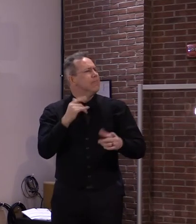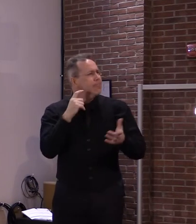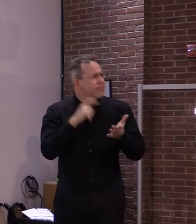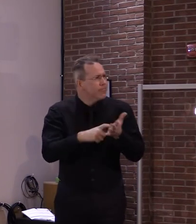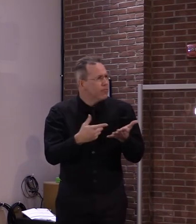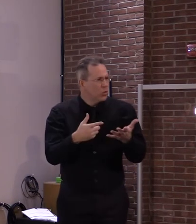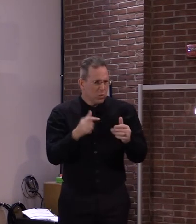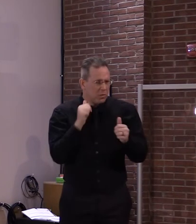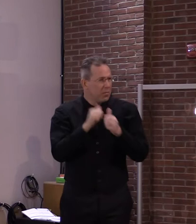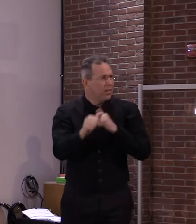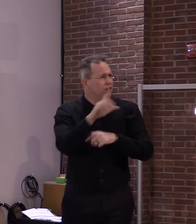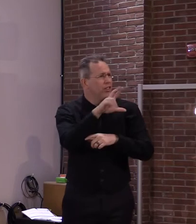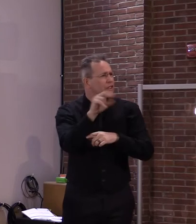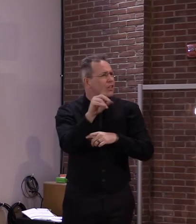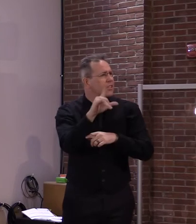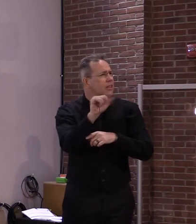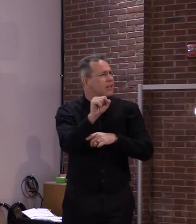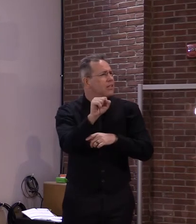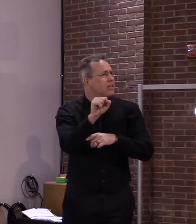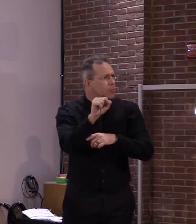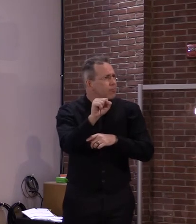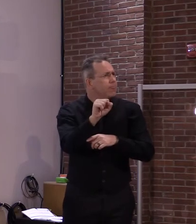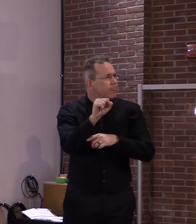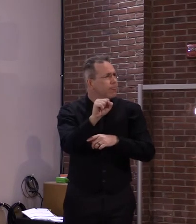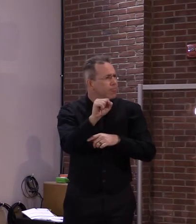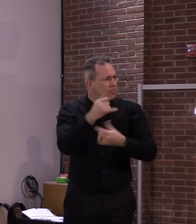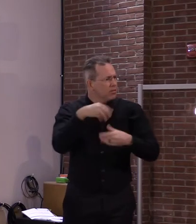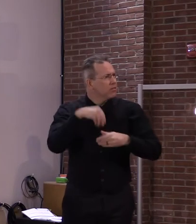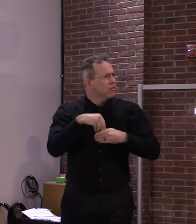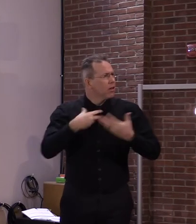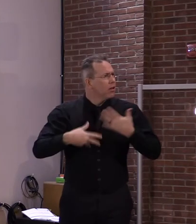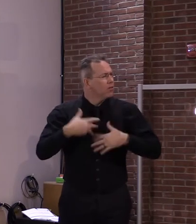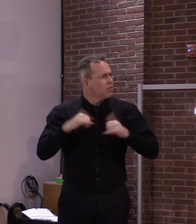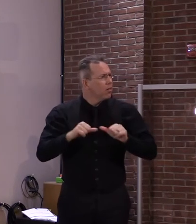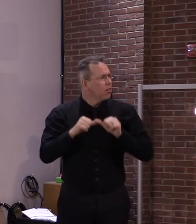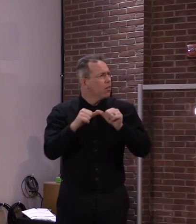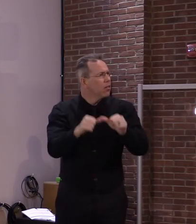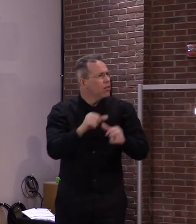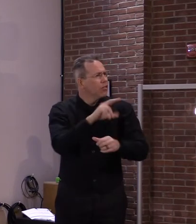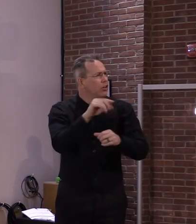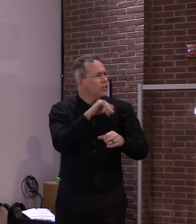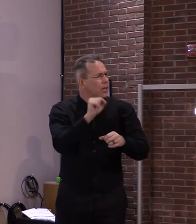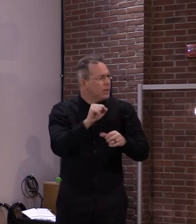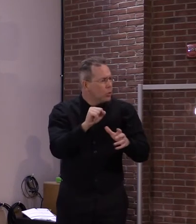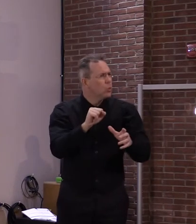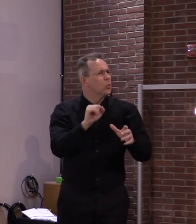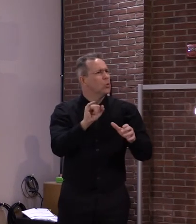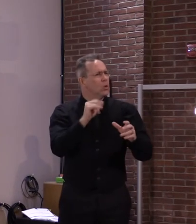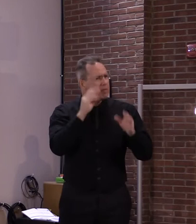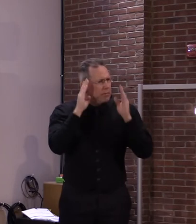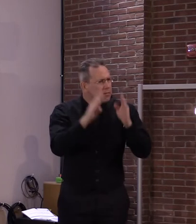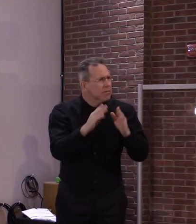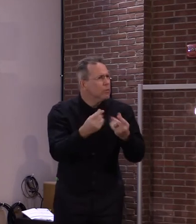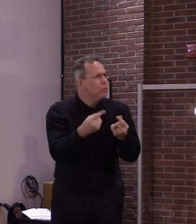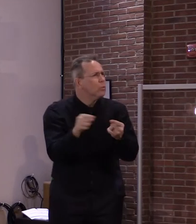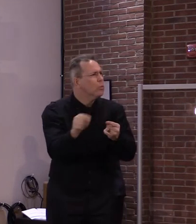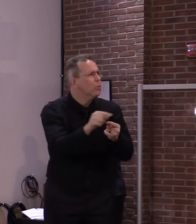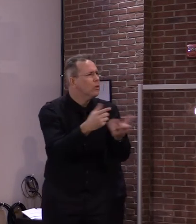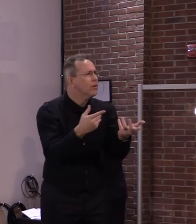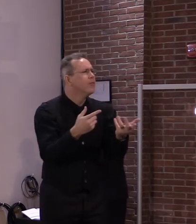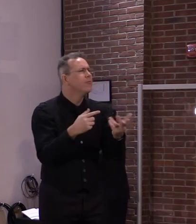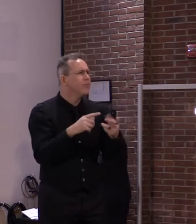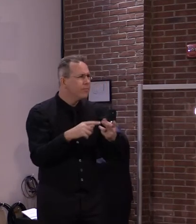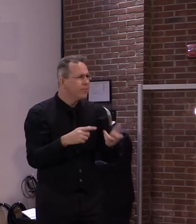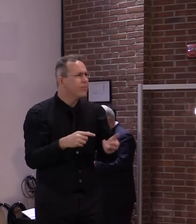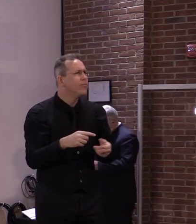lingering symptoms they're often called long-haul patients and we're still as a country and as a state